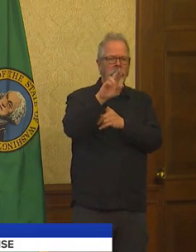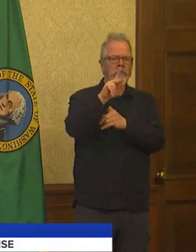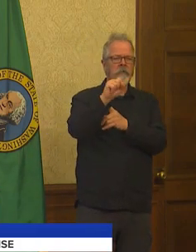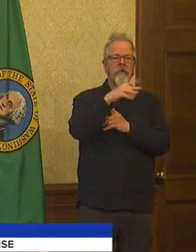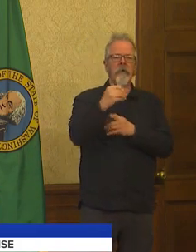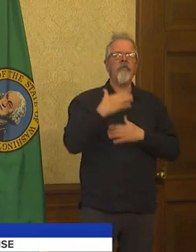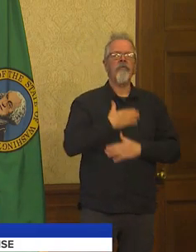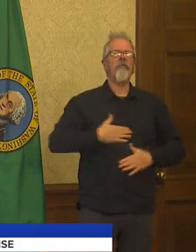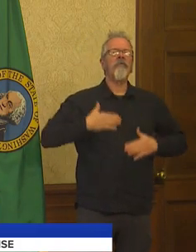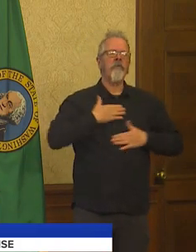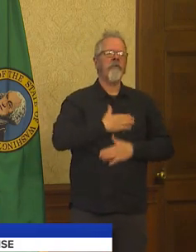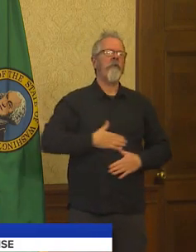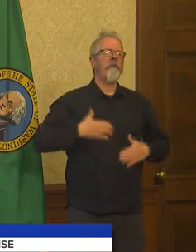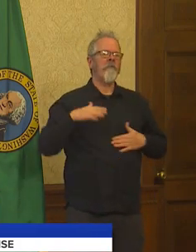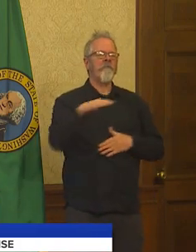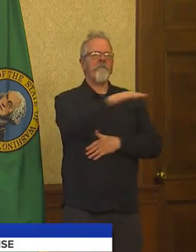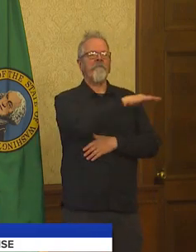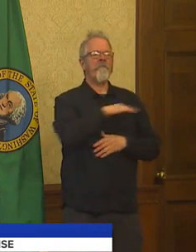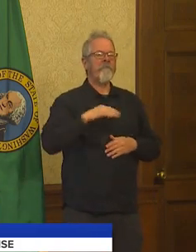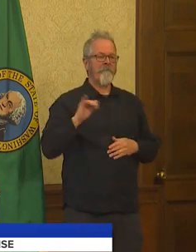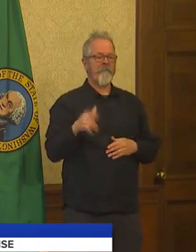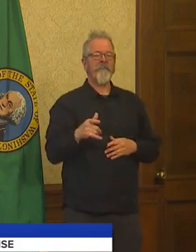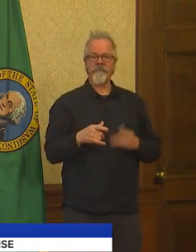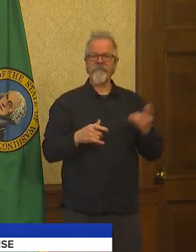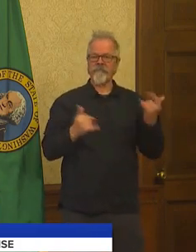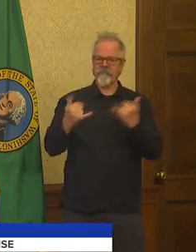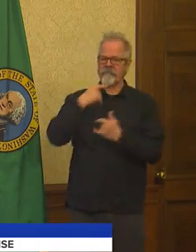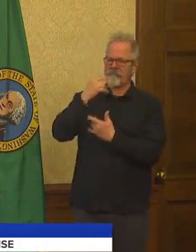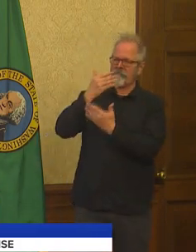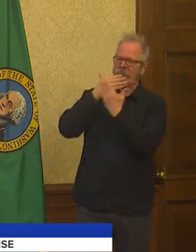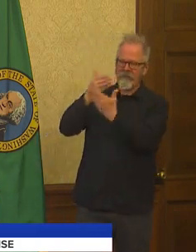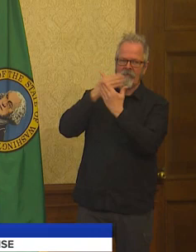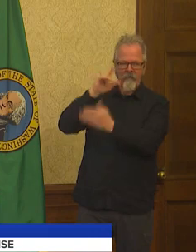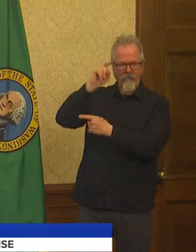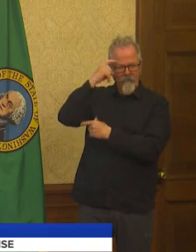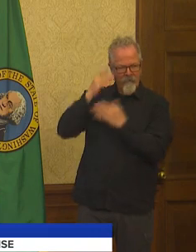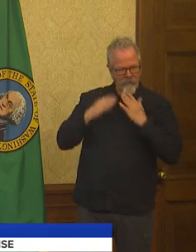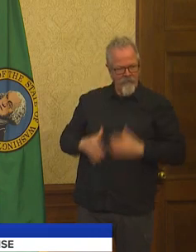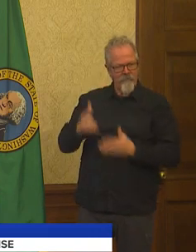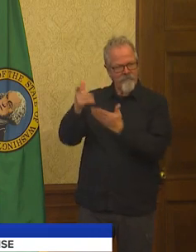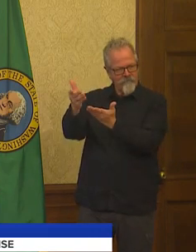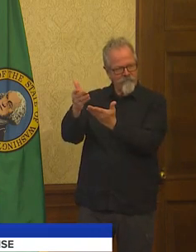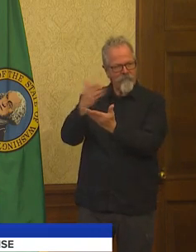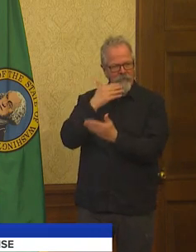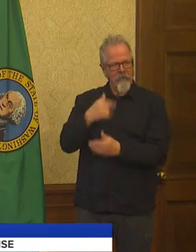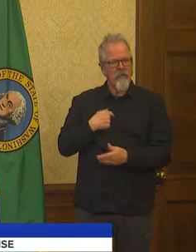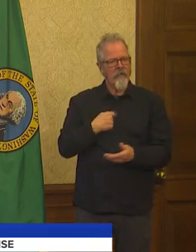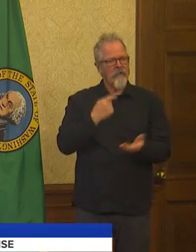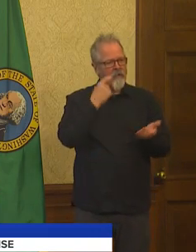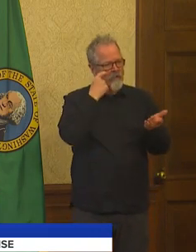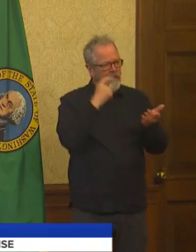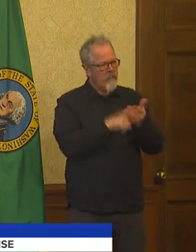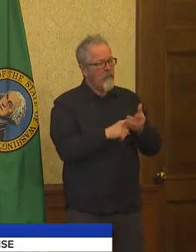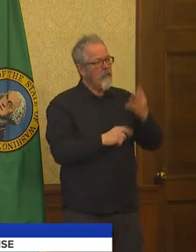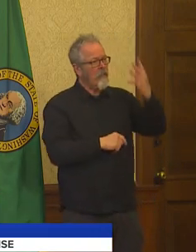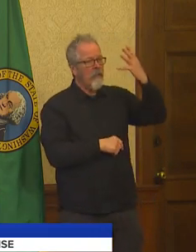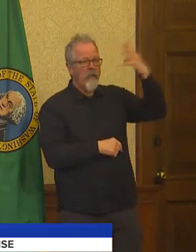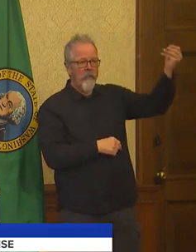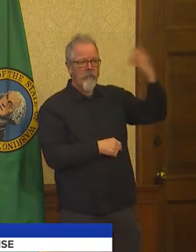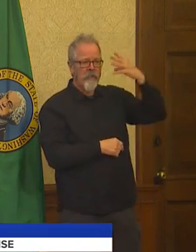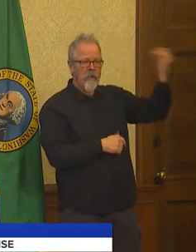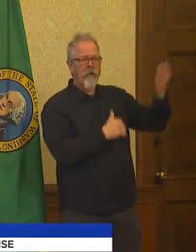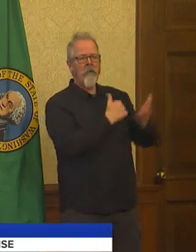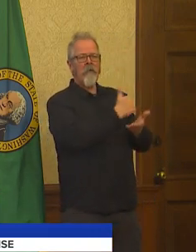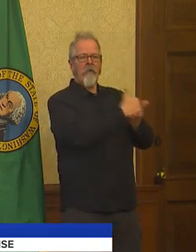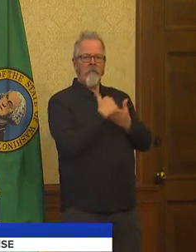and understand the importance of the outdoors on our health and well-being. This important step will provide the public the opportunity